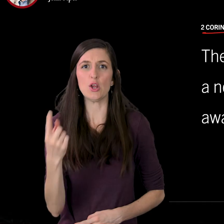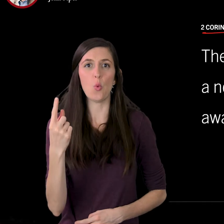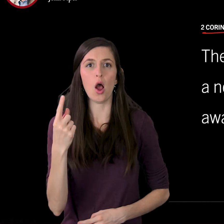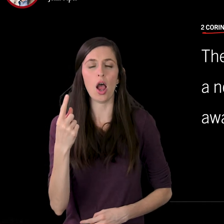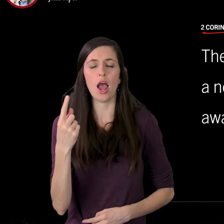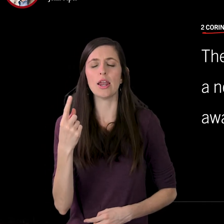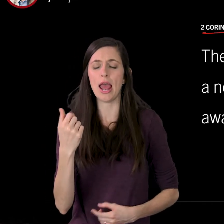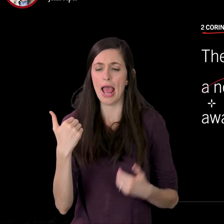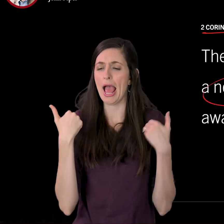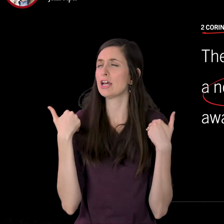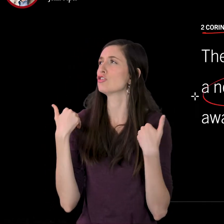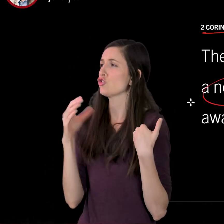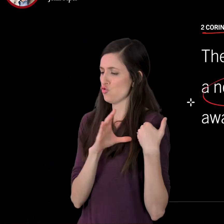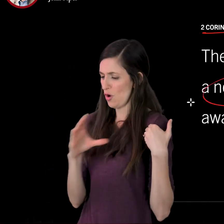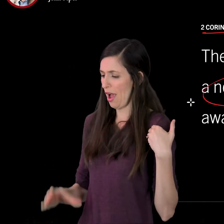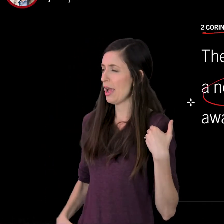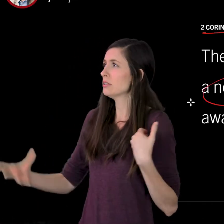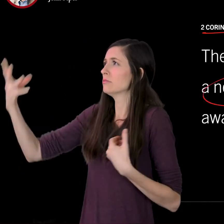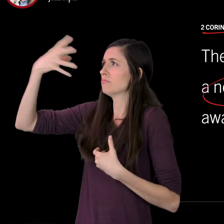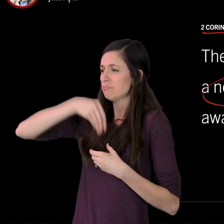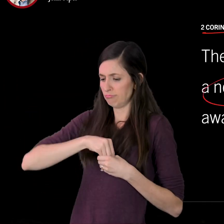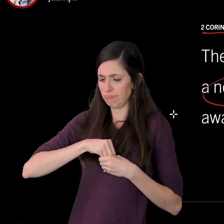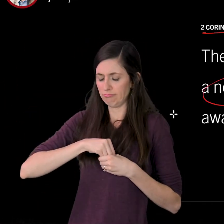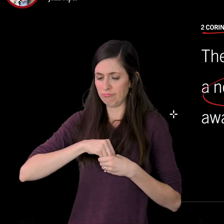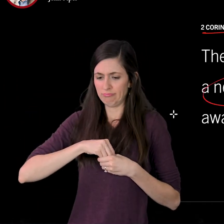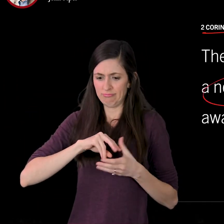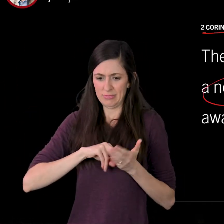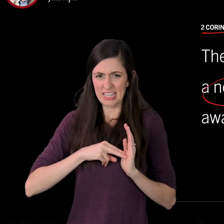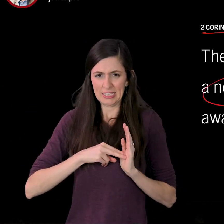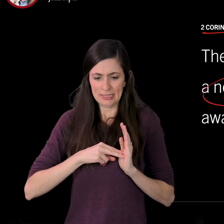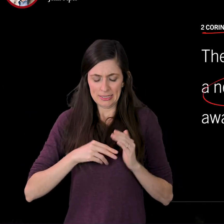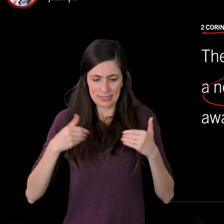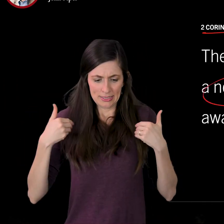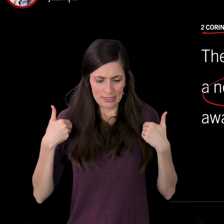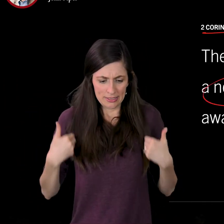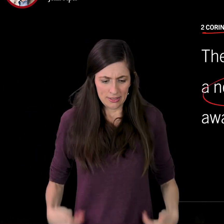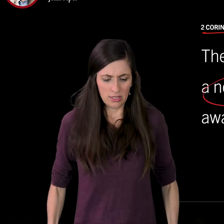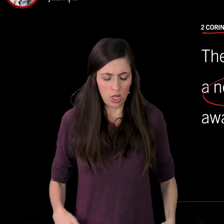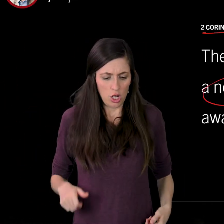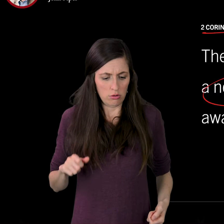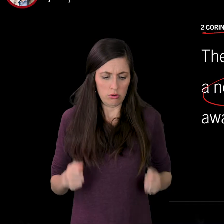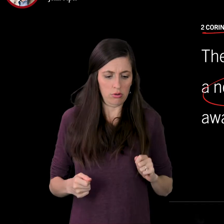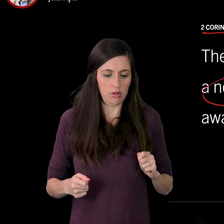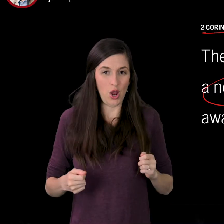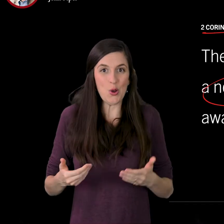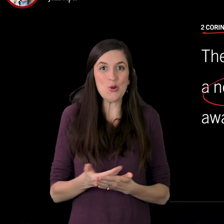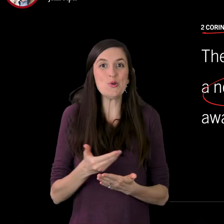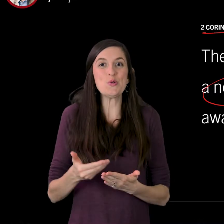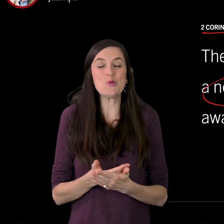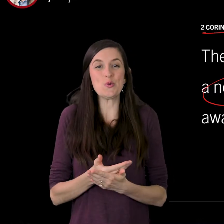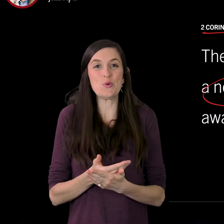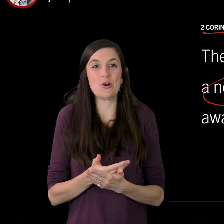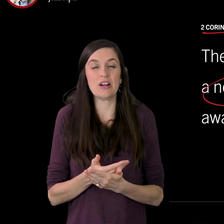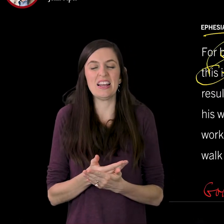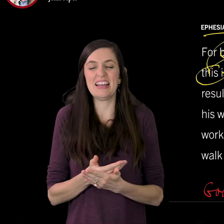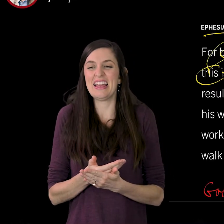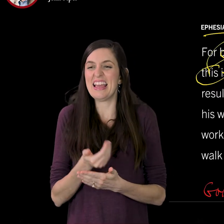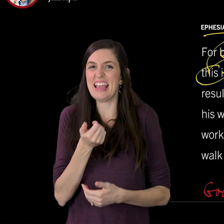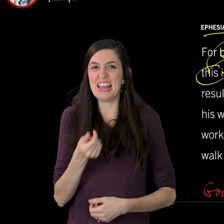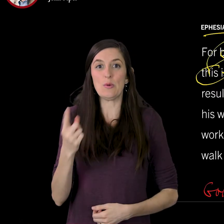he is a new creation. Why is that? Because